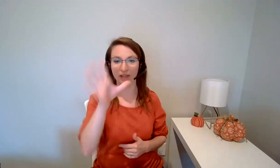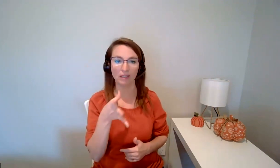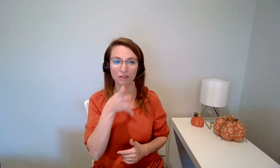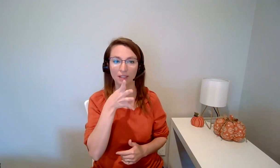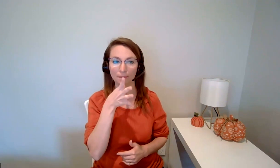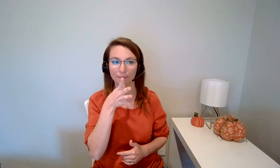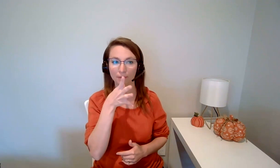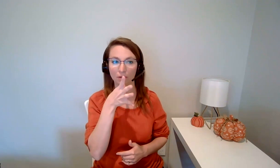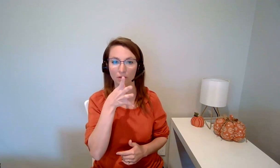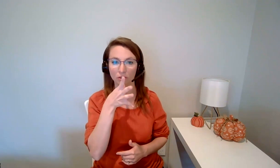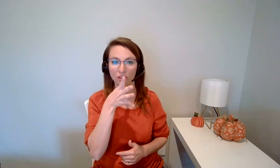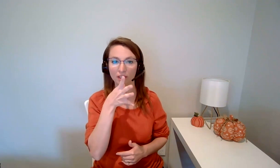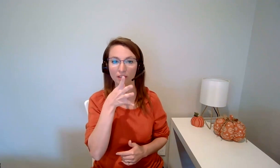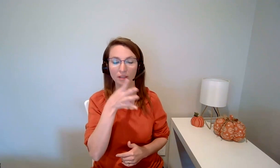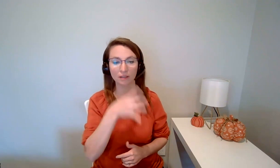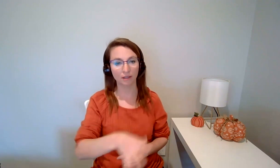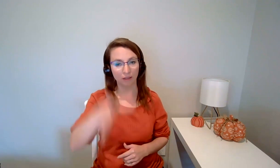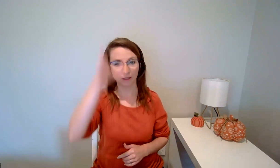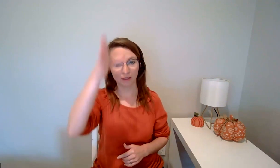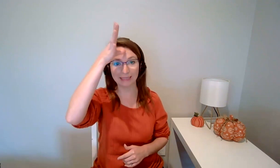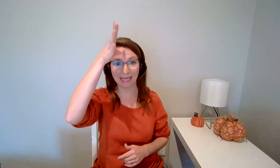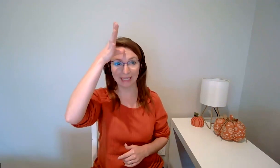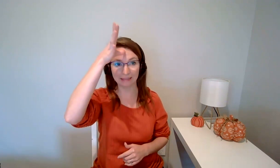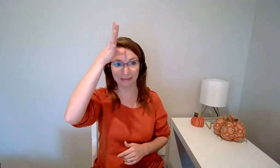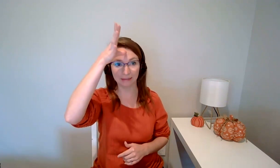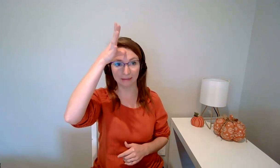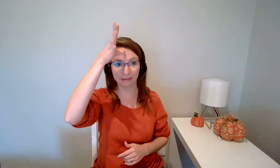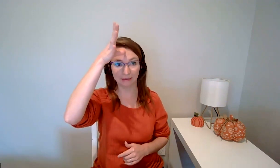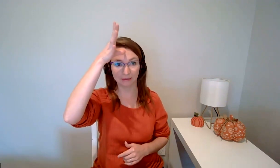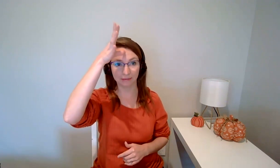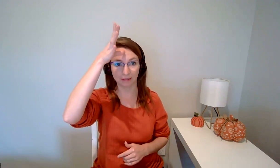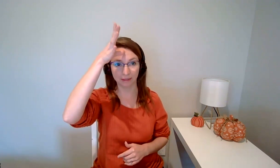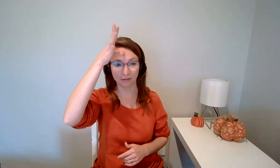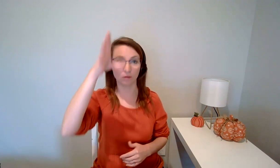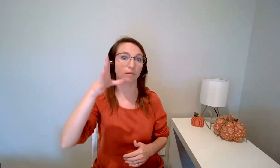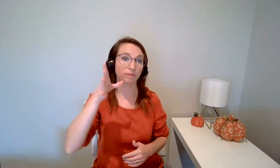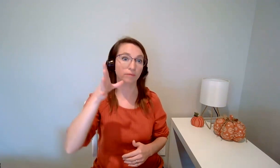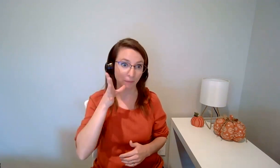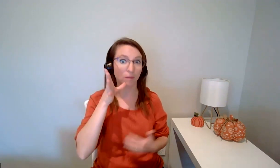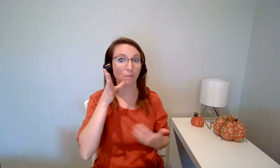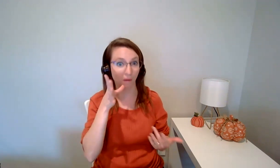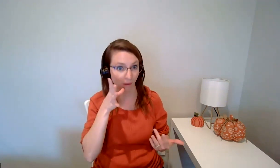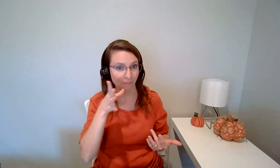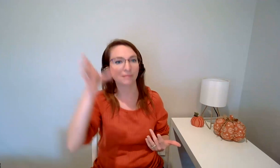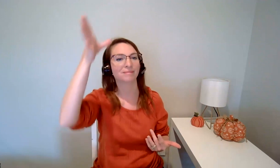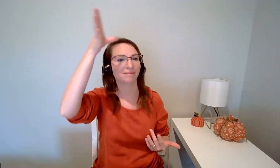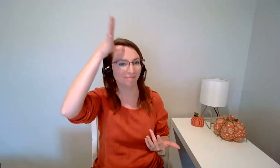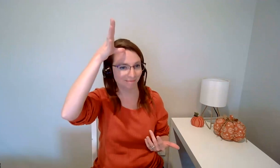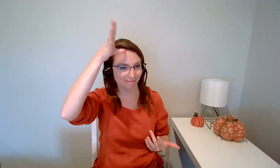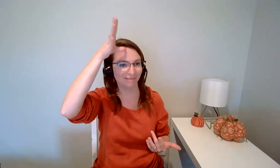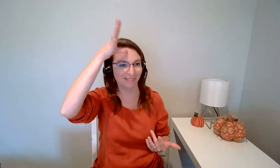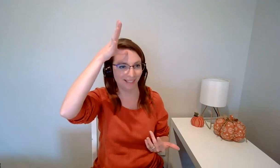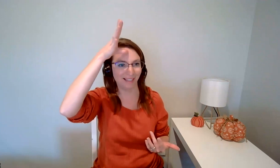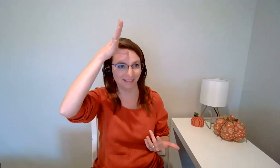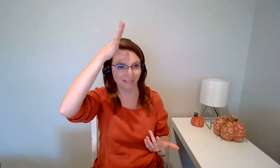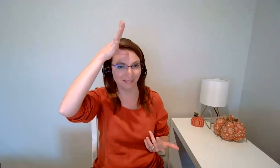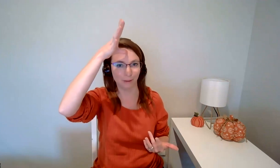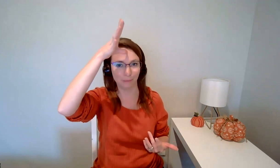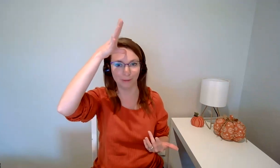so 5 hand shape on your chin, dad. Okay, so female mom, dad up in